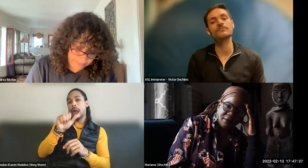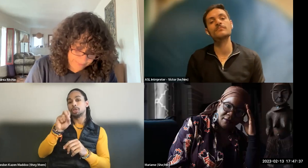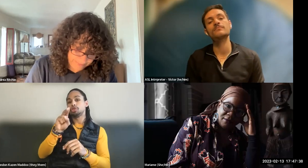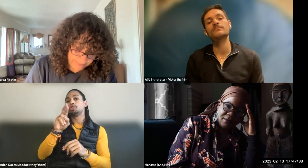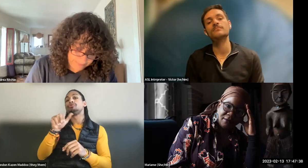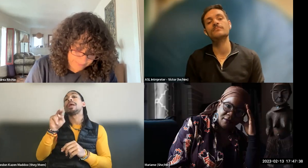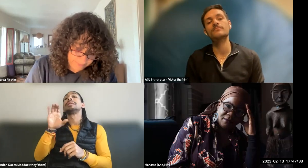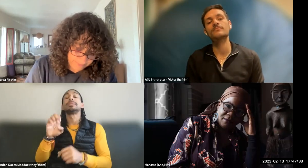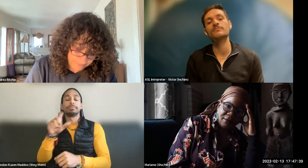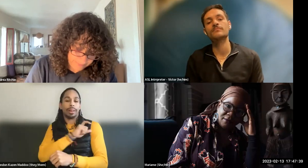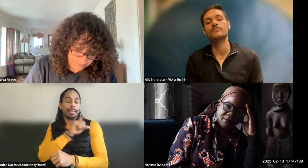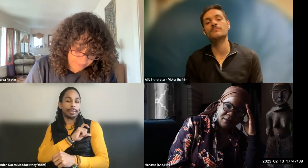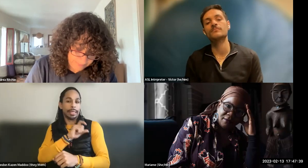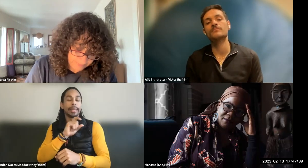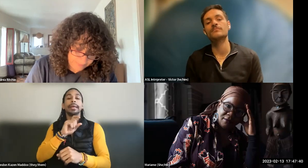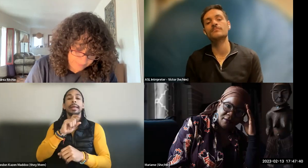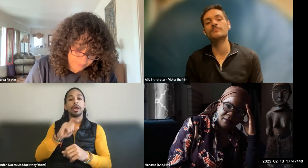of academic literature.